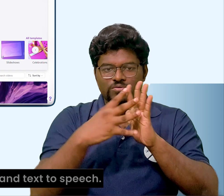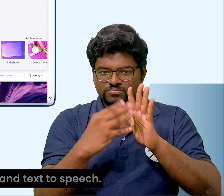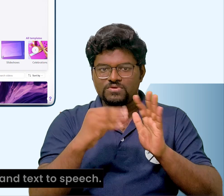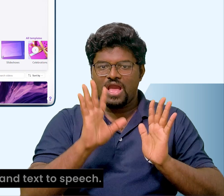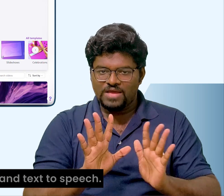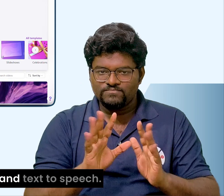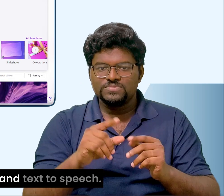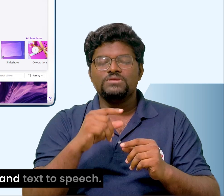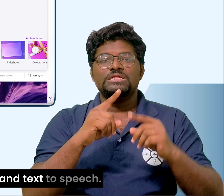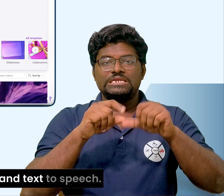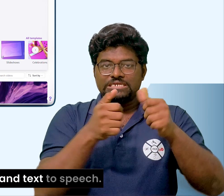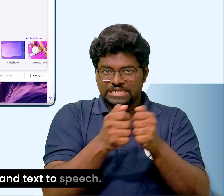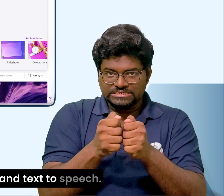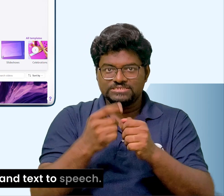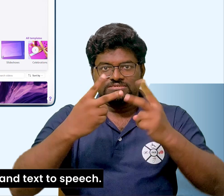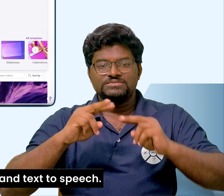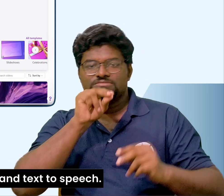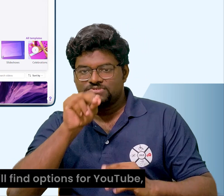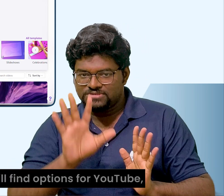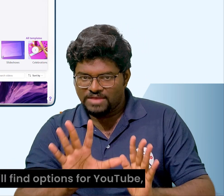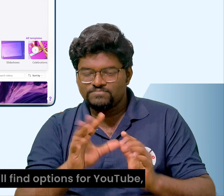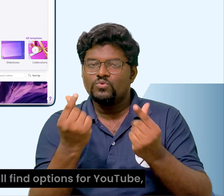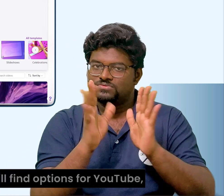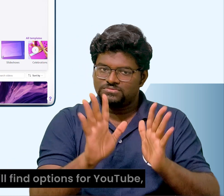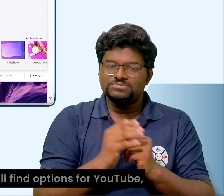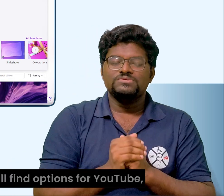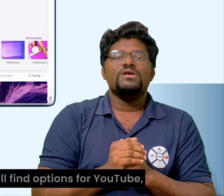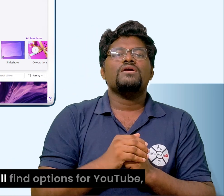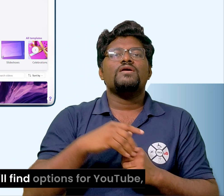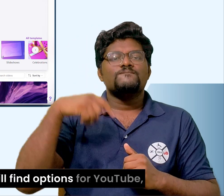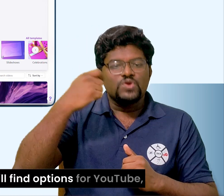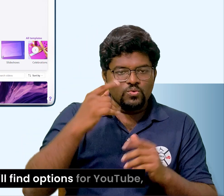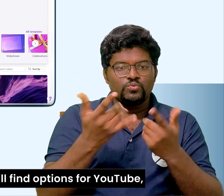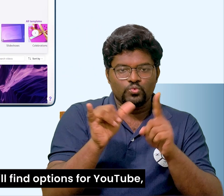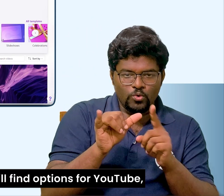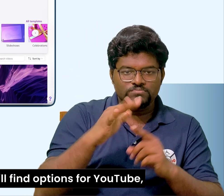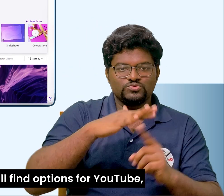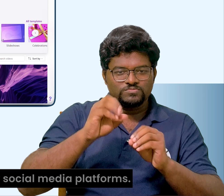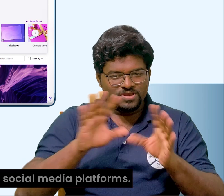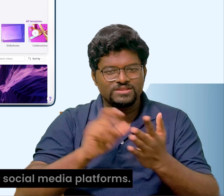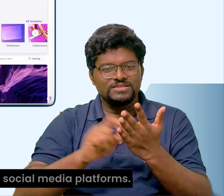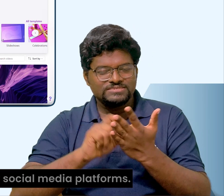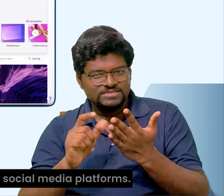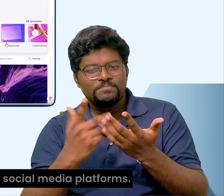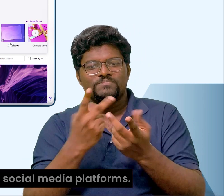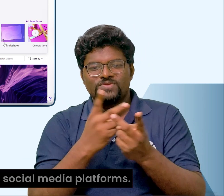Record yourself, and Text-to-Speech. Inside Templates, you will find options for YouTube, Instagram, and other social